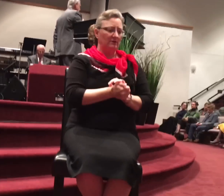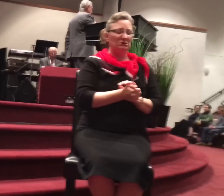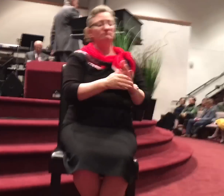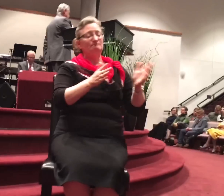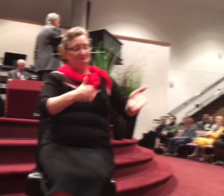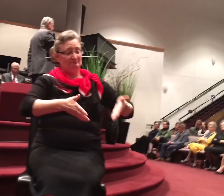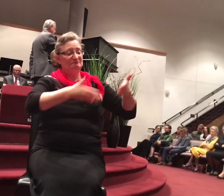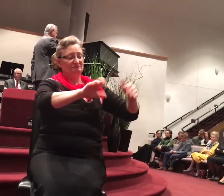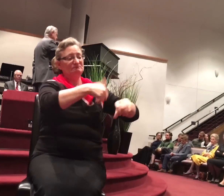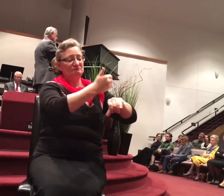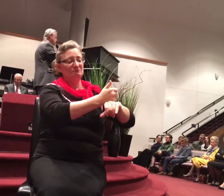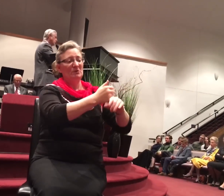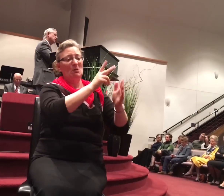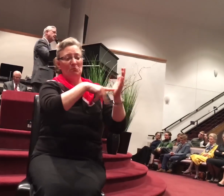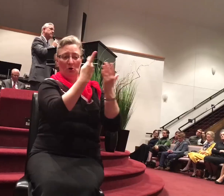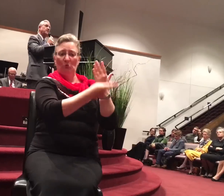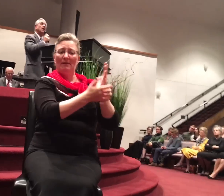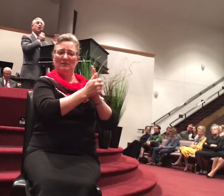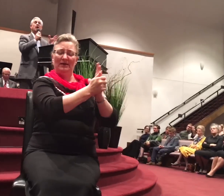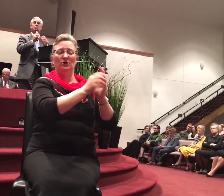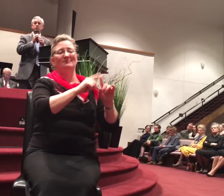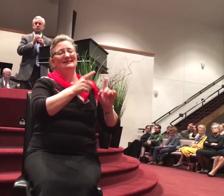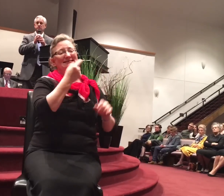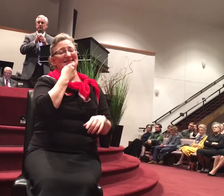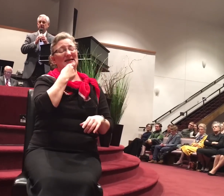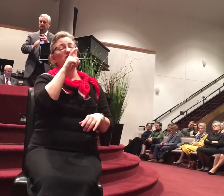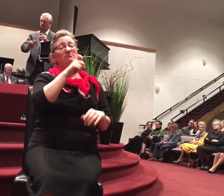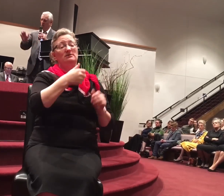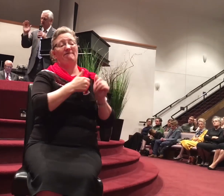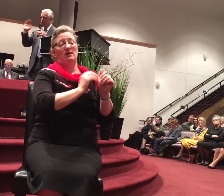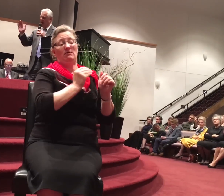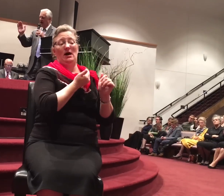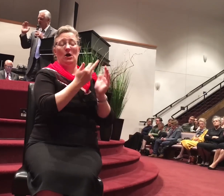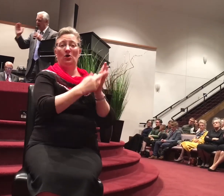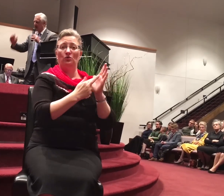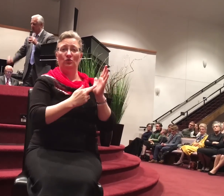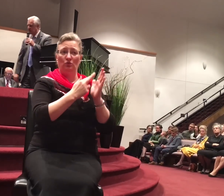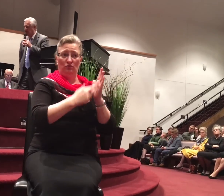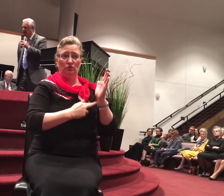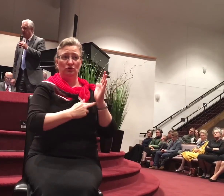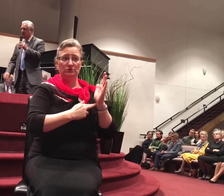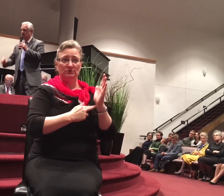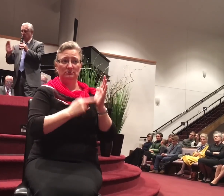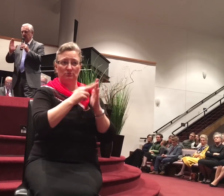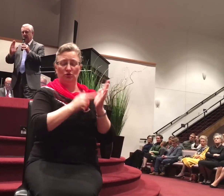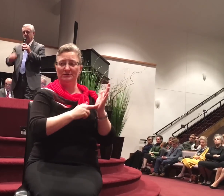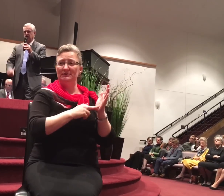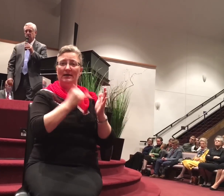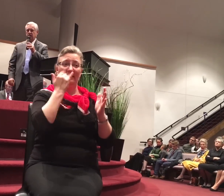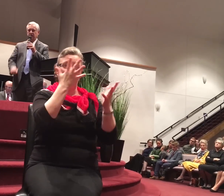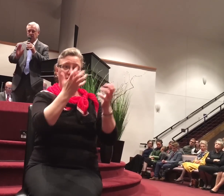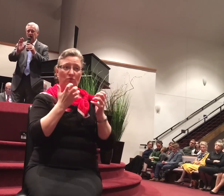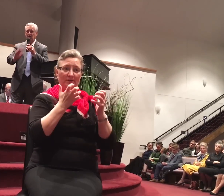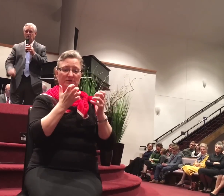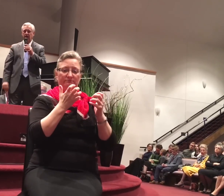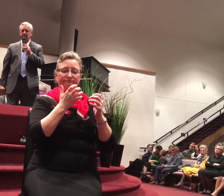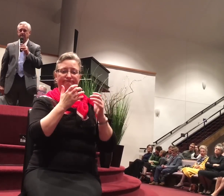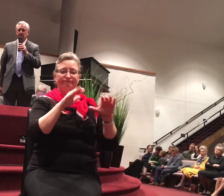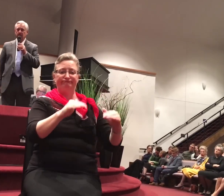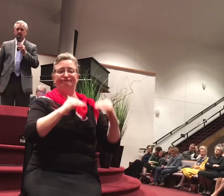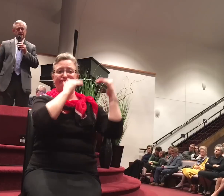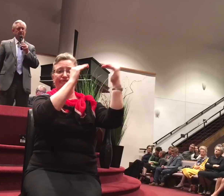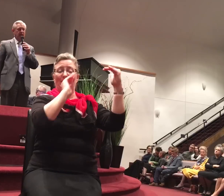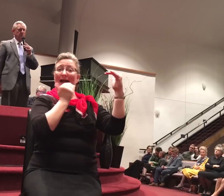program, but they said, in essence, you're going to have to follow our rules. If you want to rise in our society, you're going to have to do things our